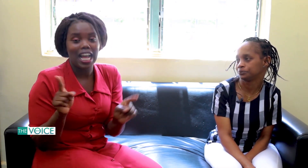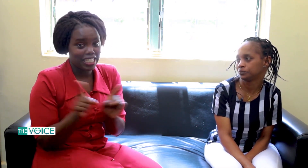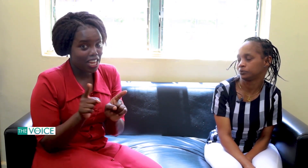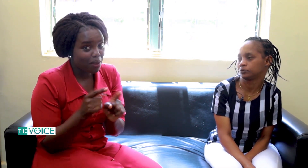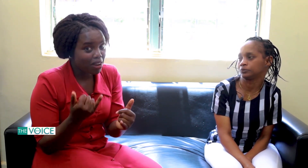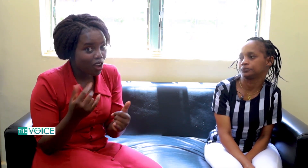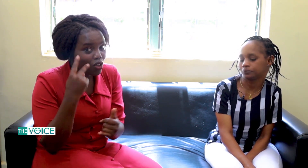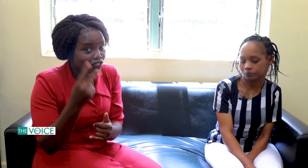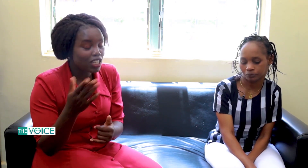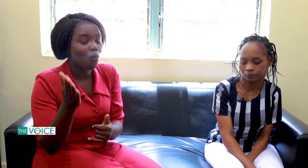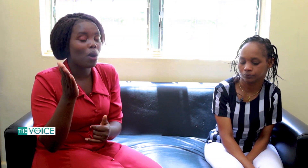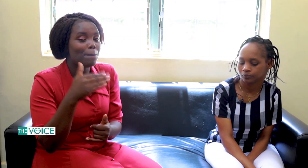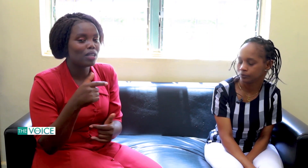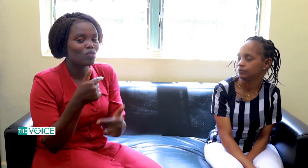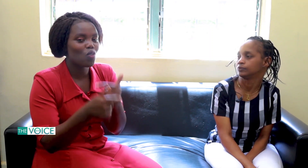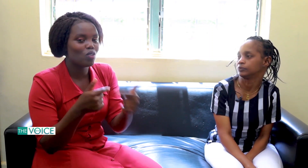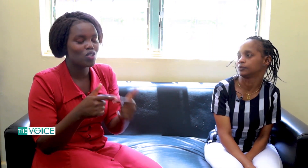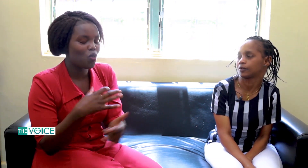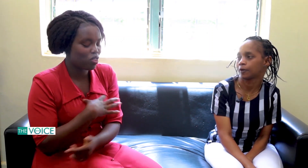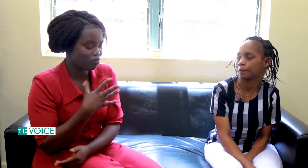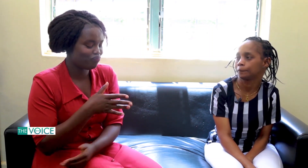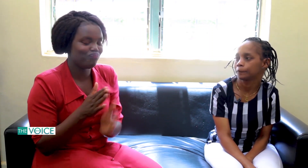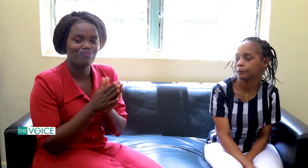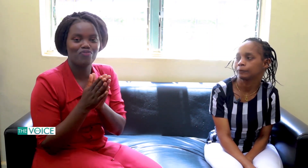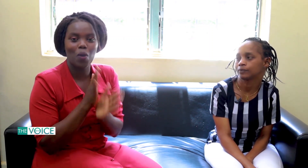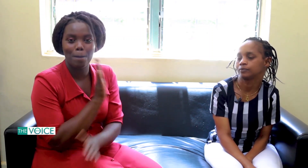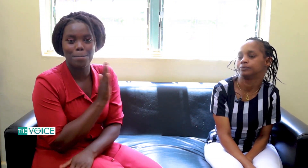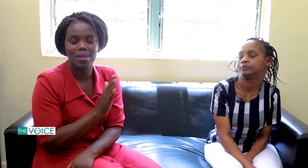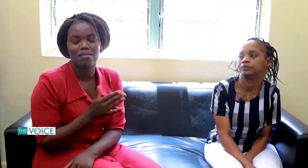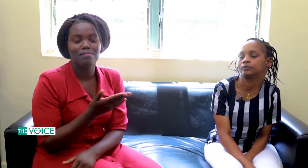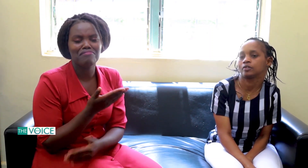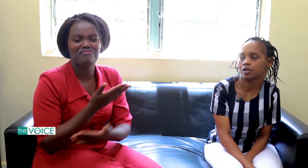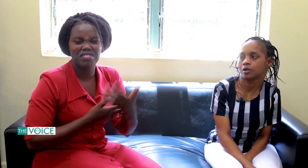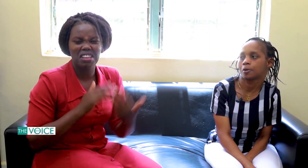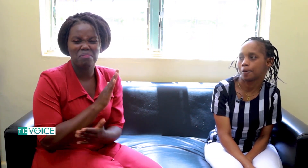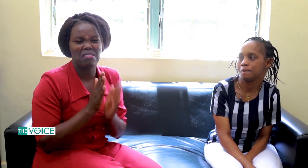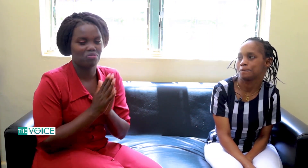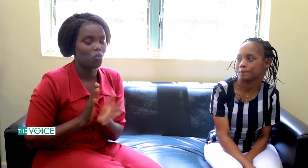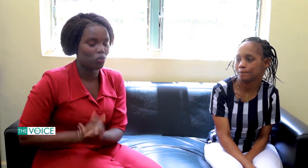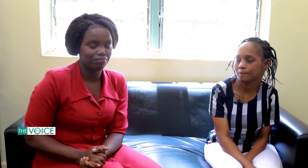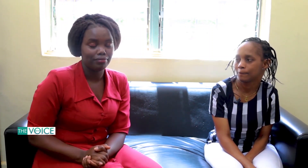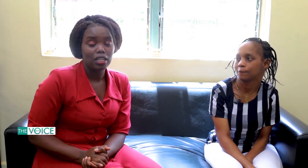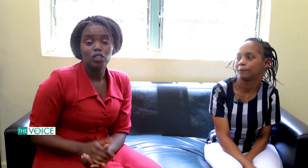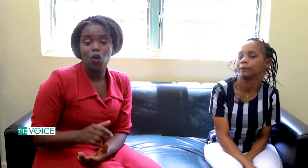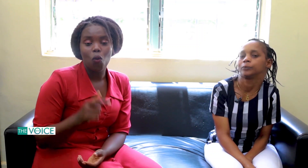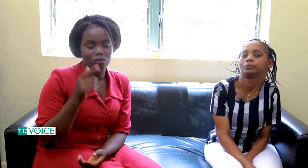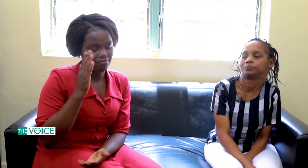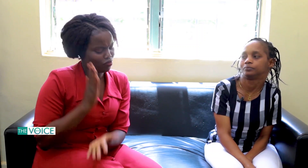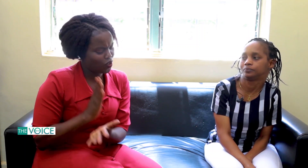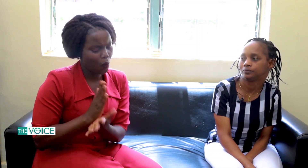of different people, and we've seen we are back and continue with our visitor.